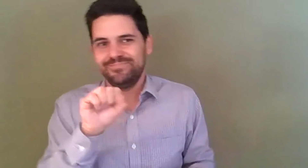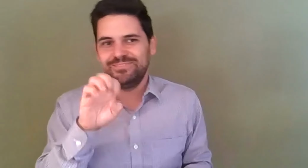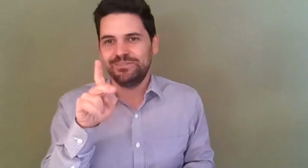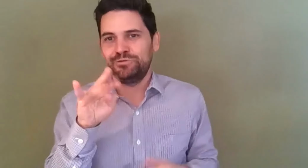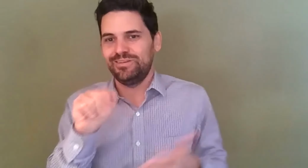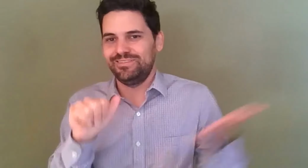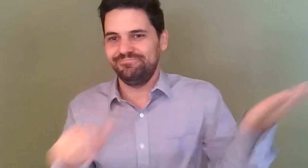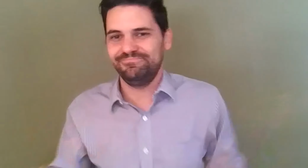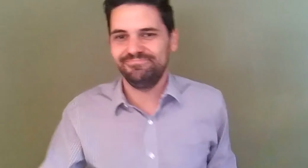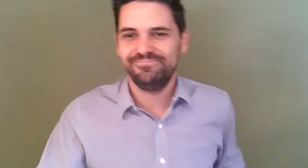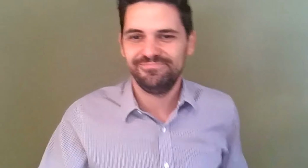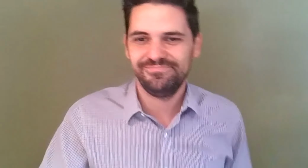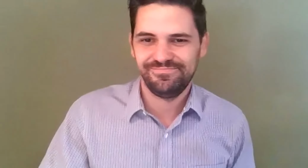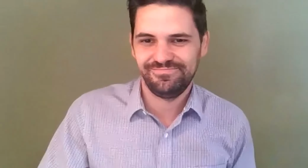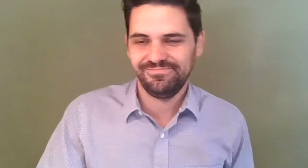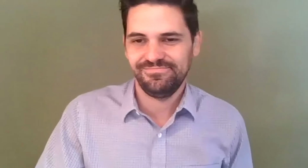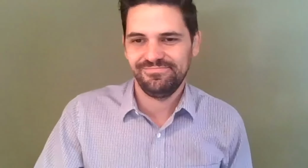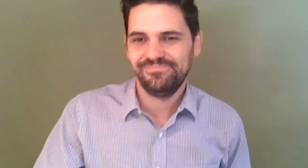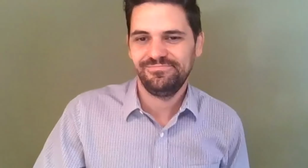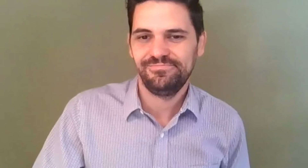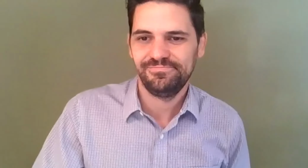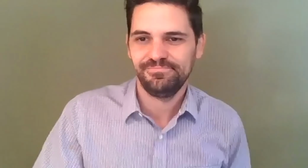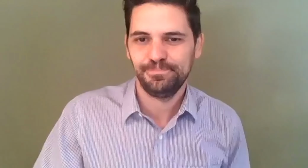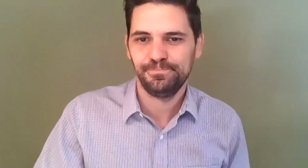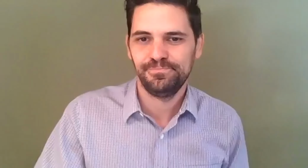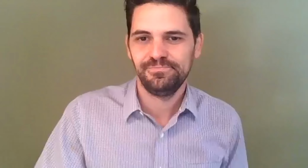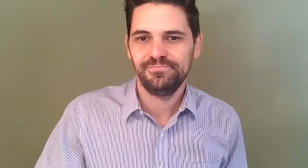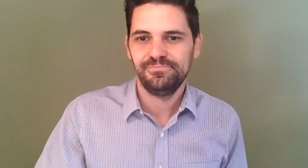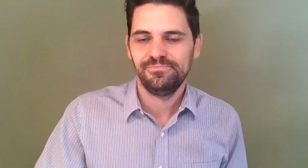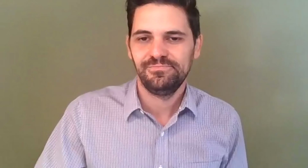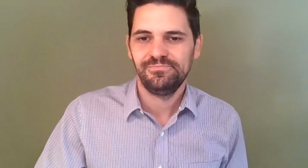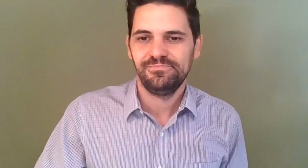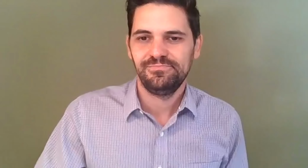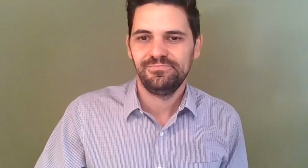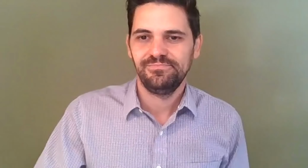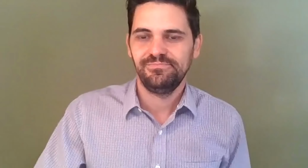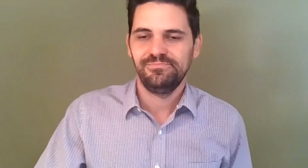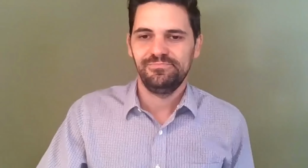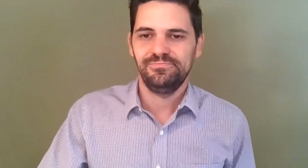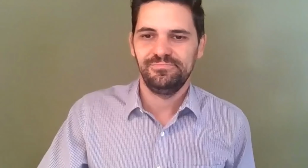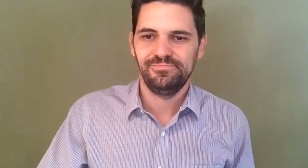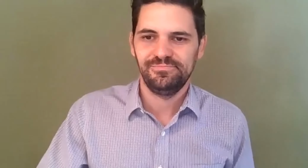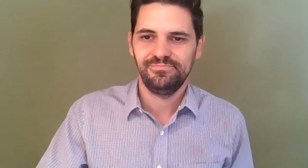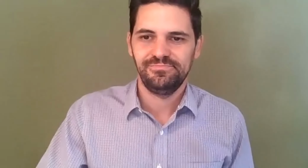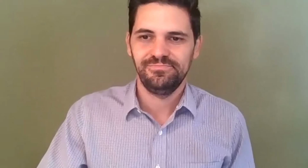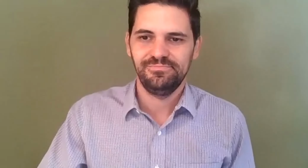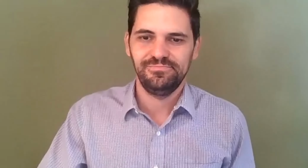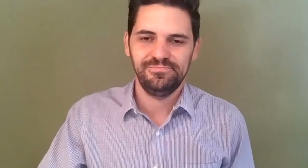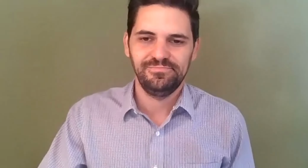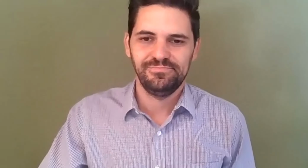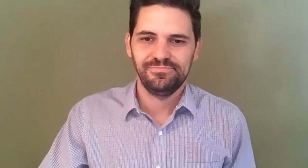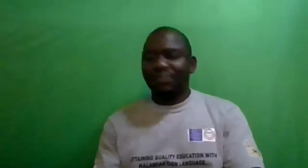the reading outcomes for children who are deaf in Malawi. And let's welcome